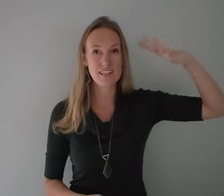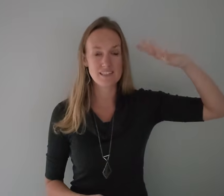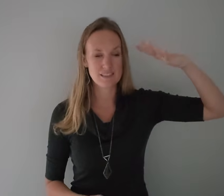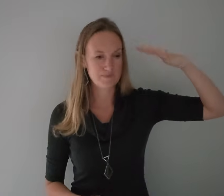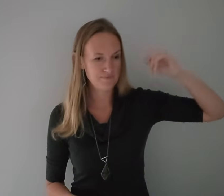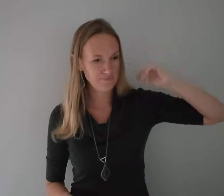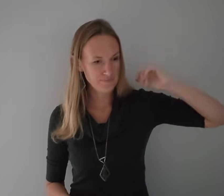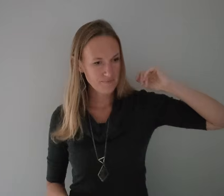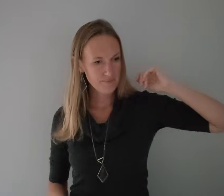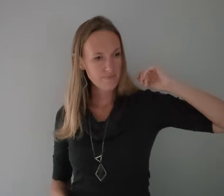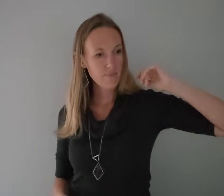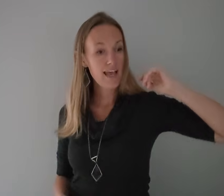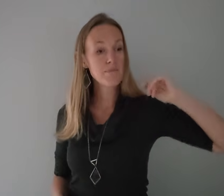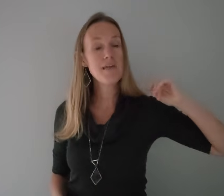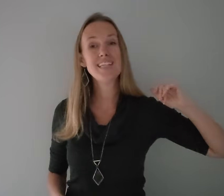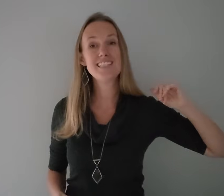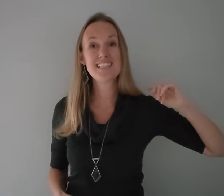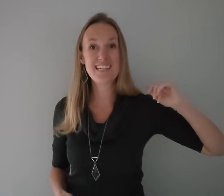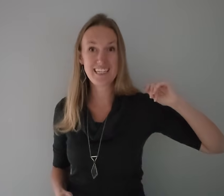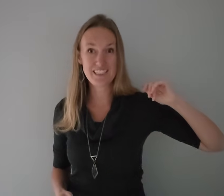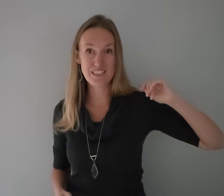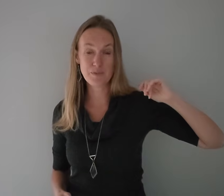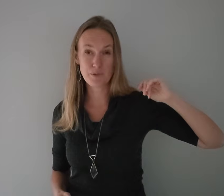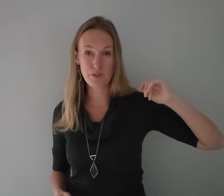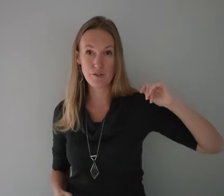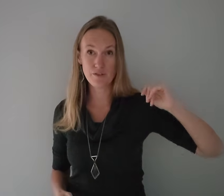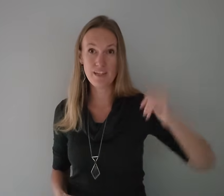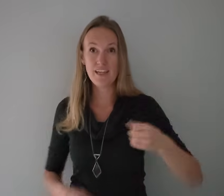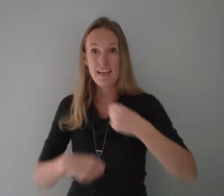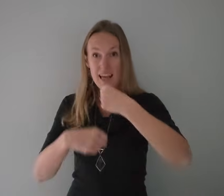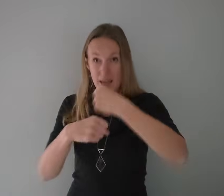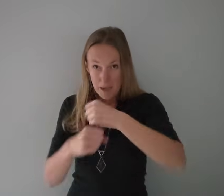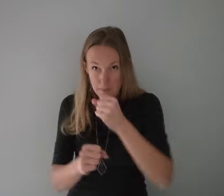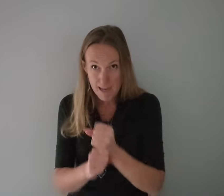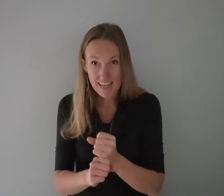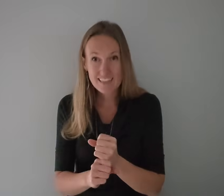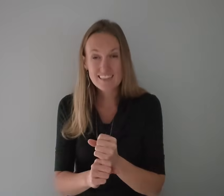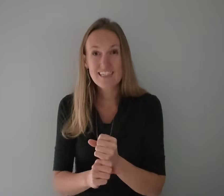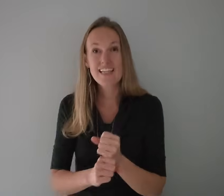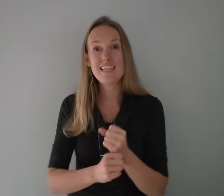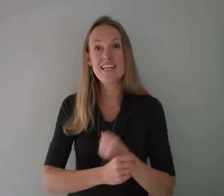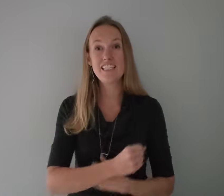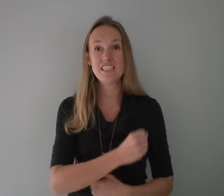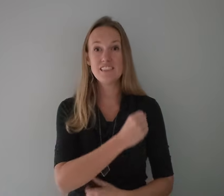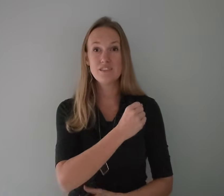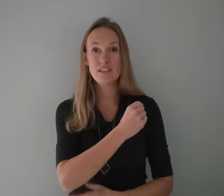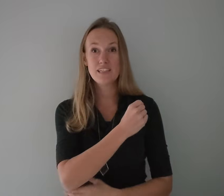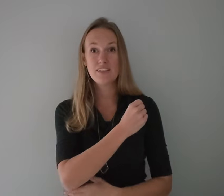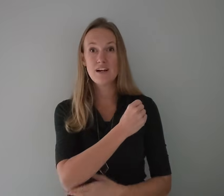grace. And makes the nations prove. And makes the nations, so you take your